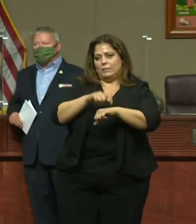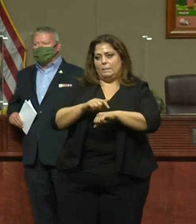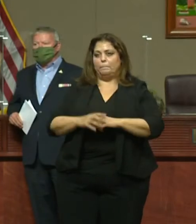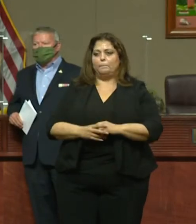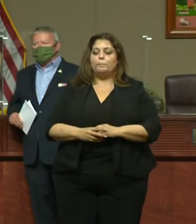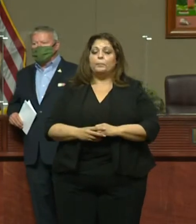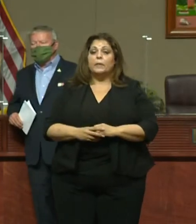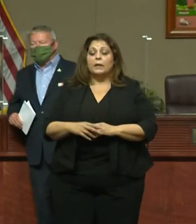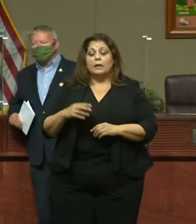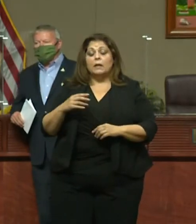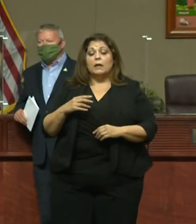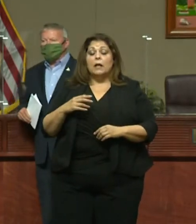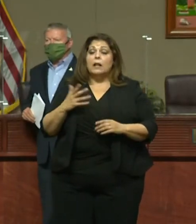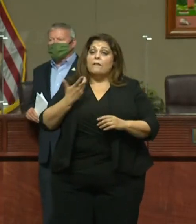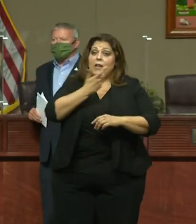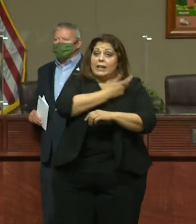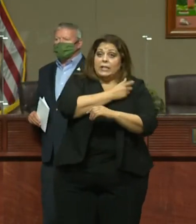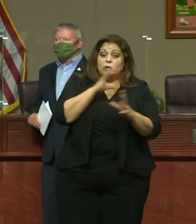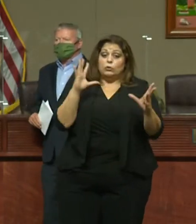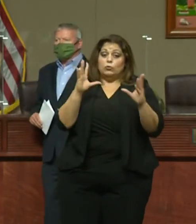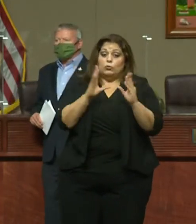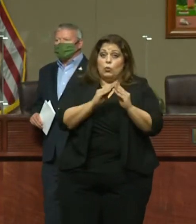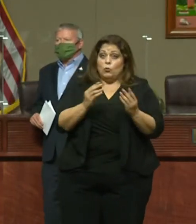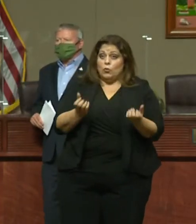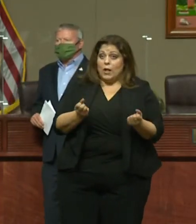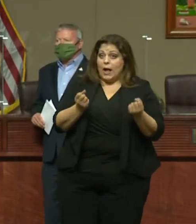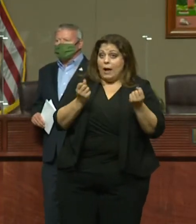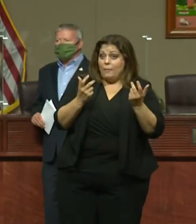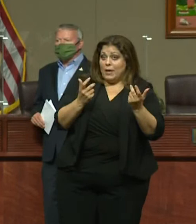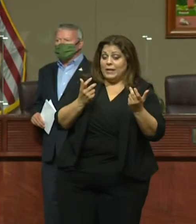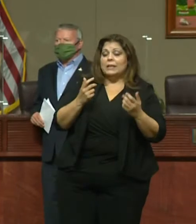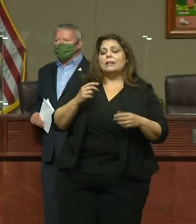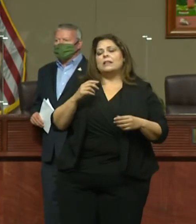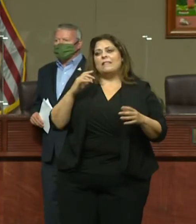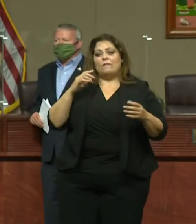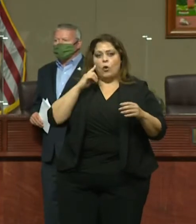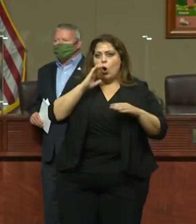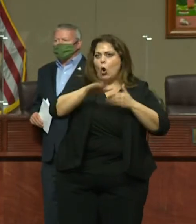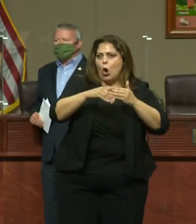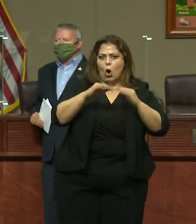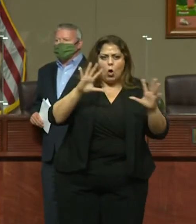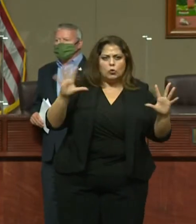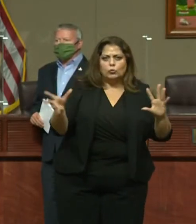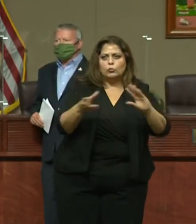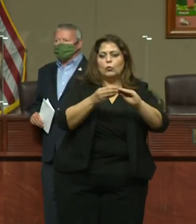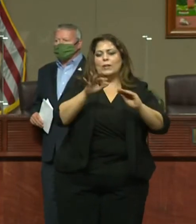For vaccinations, the total doses administered in Orange County for all sites is